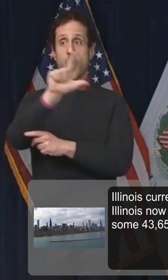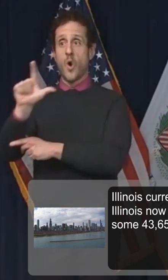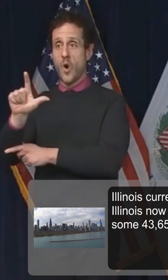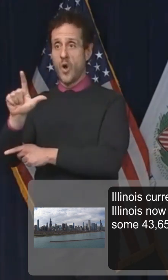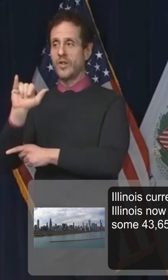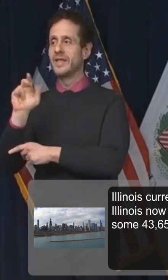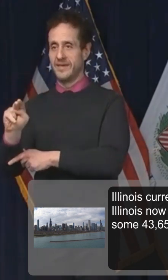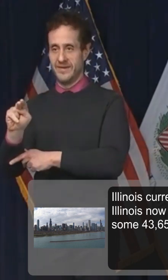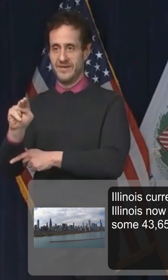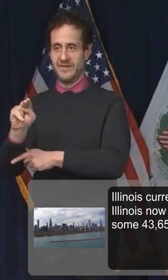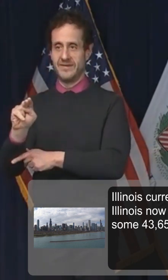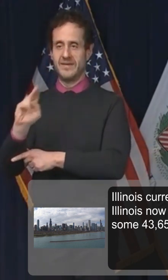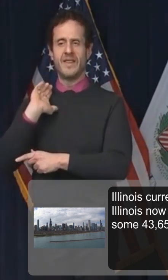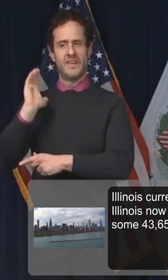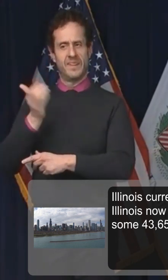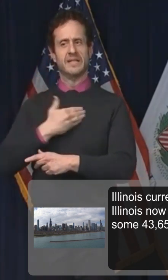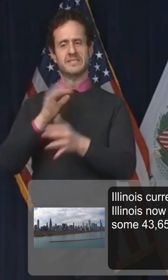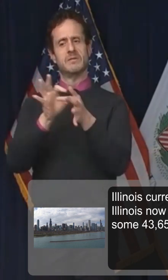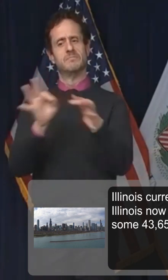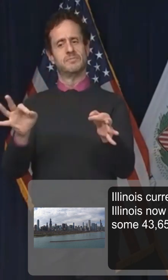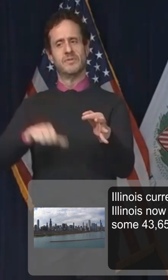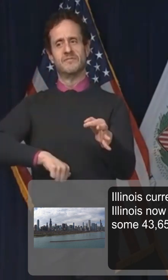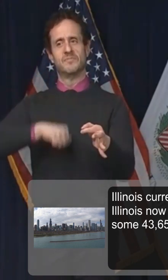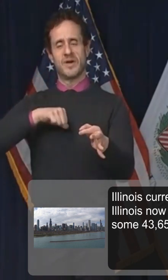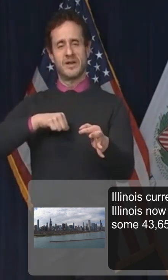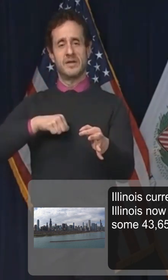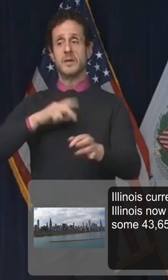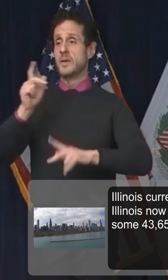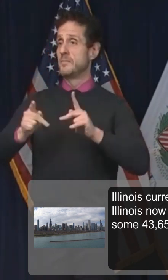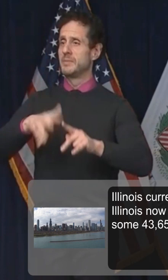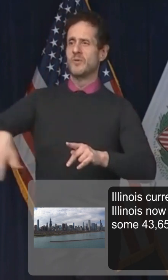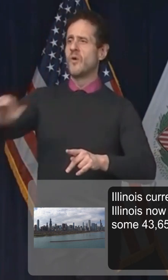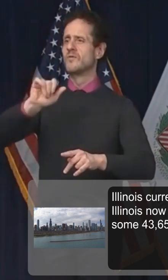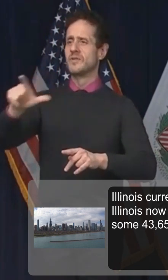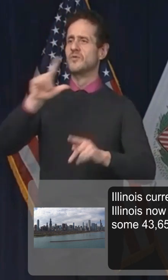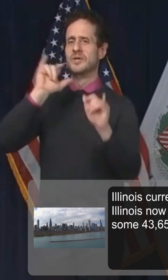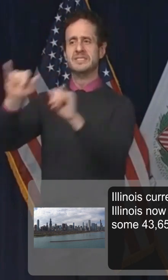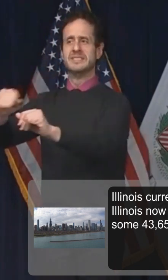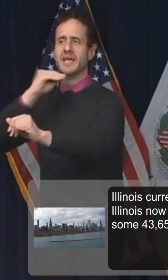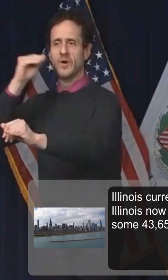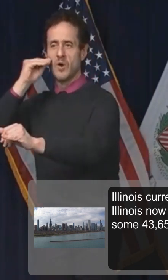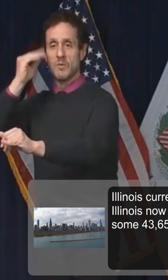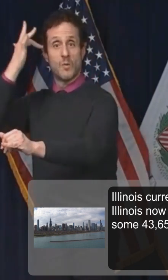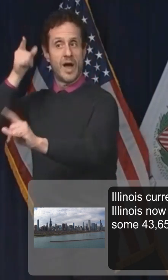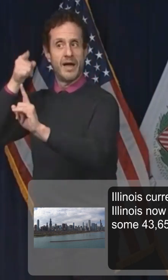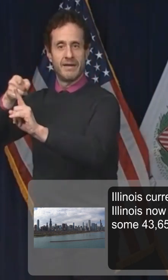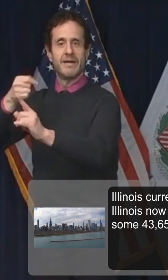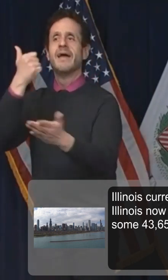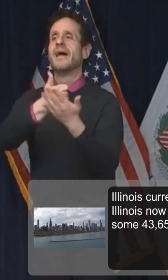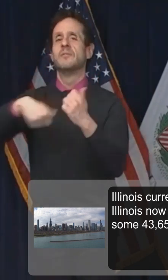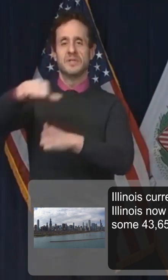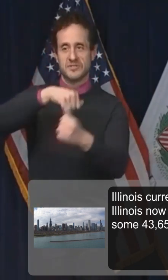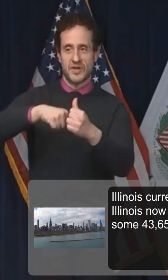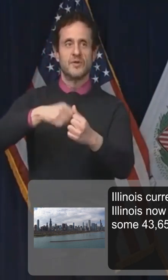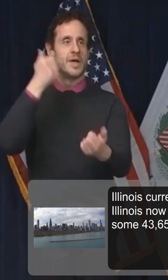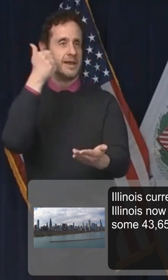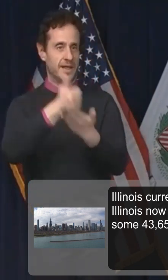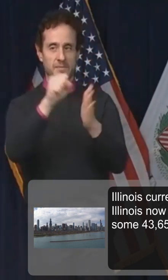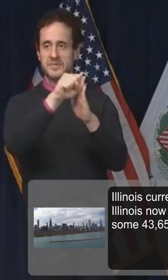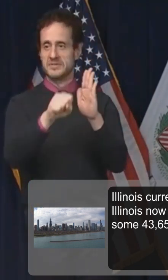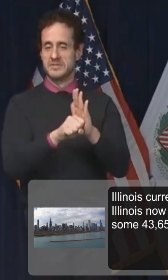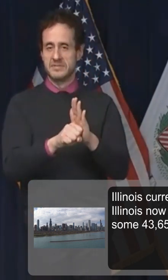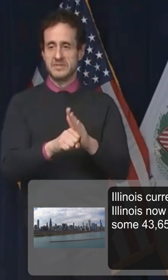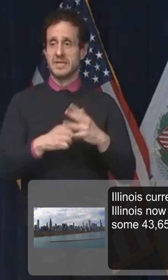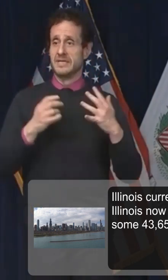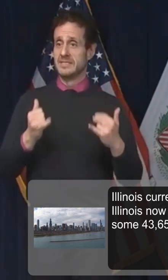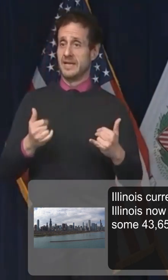our point of pride. Illinoisans staying home for the good of each other and for our state. Today I'm asking